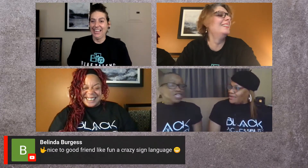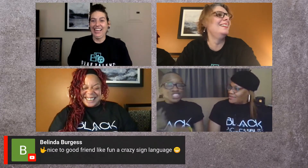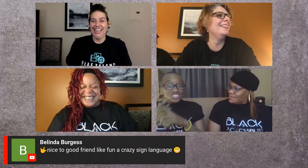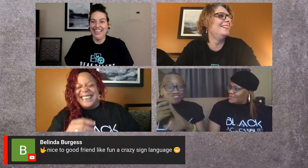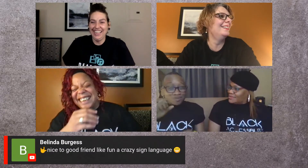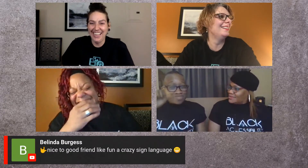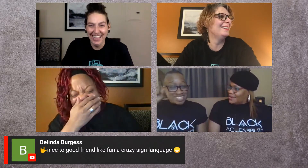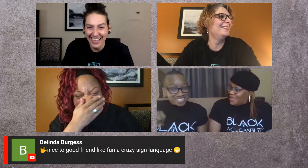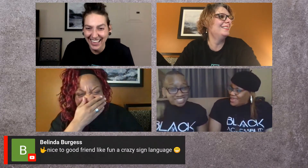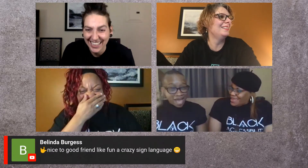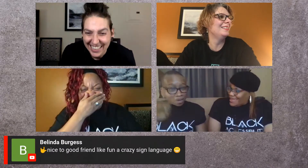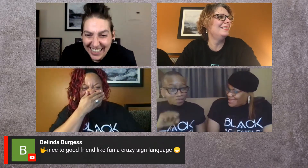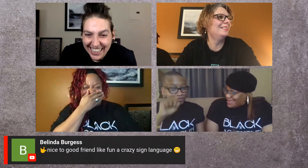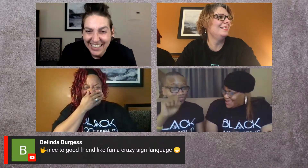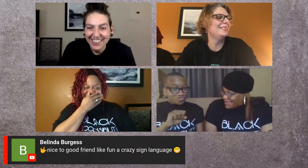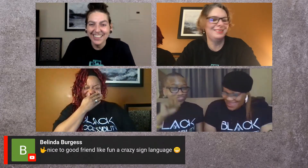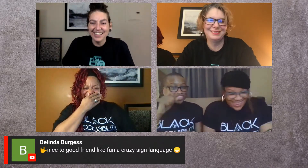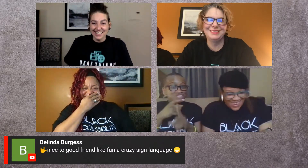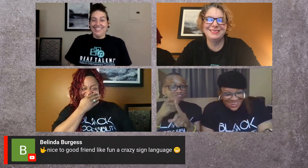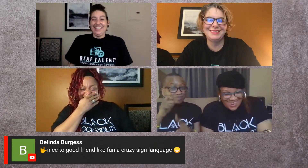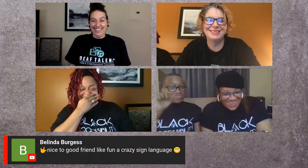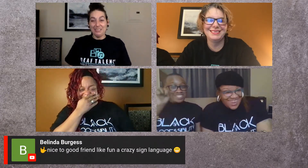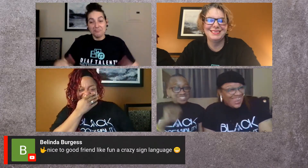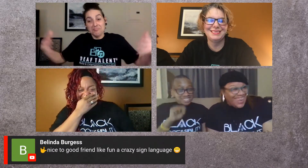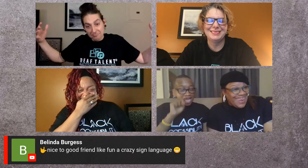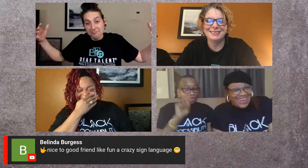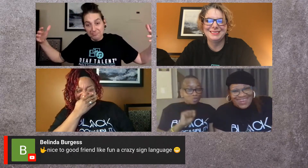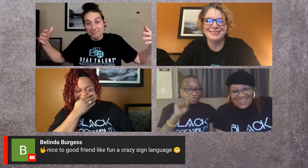Martha, they're not ready for y'all.